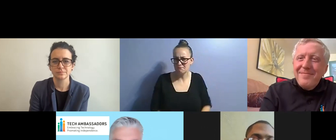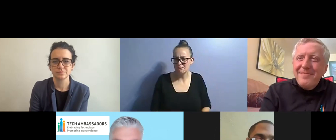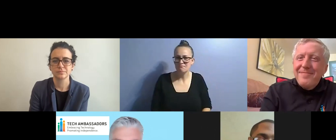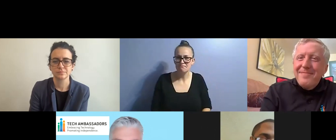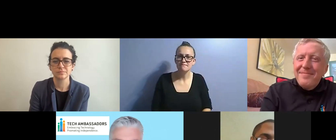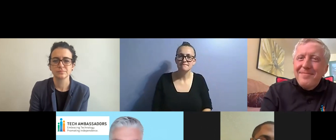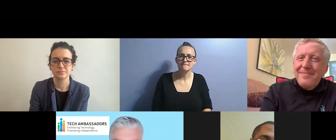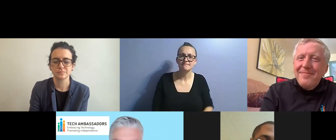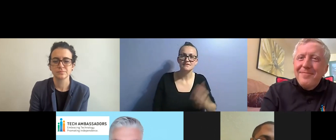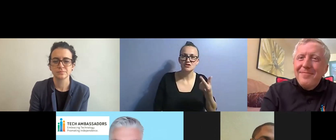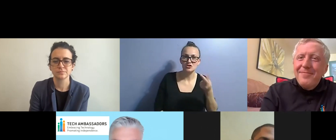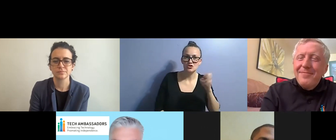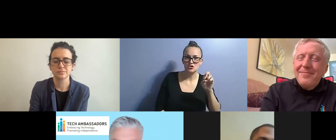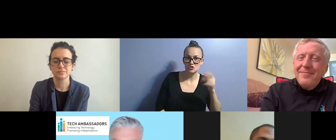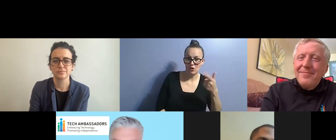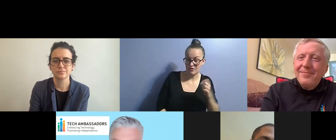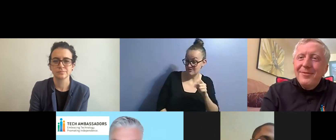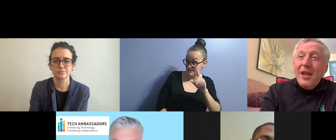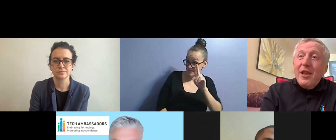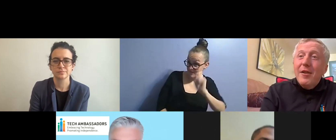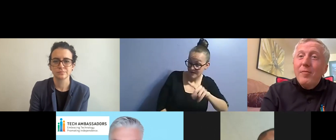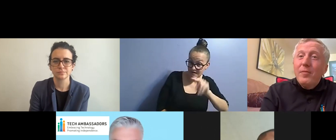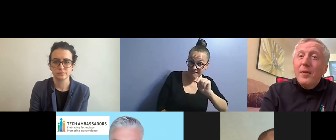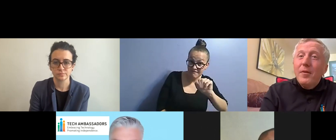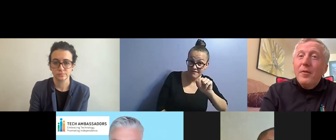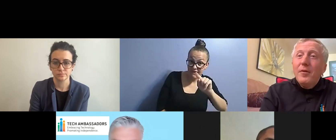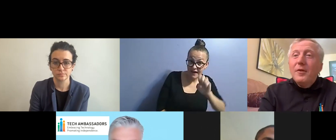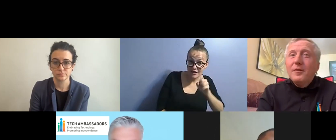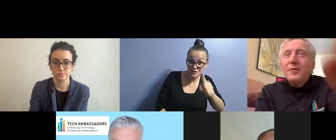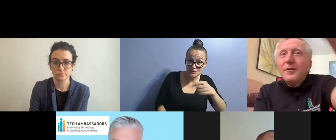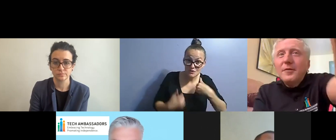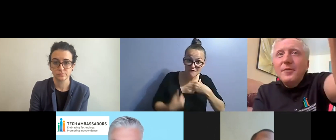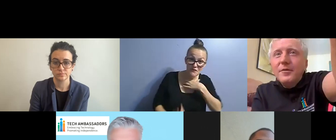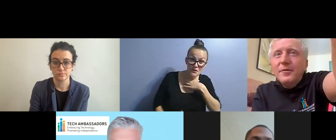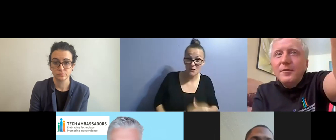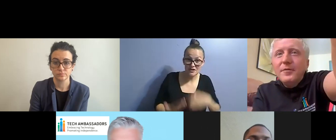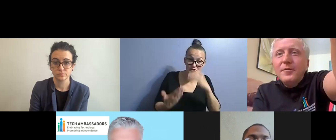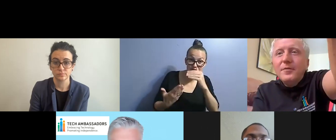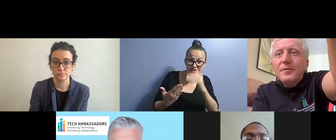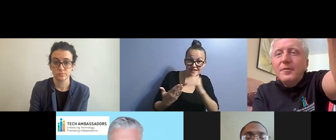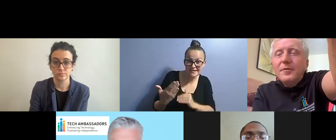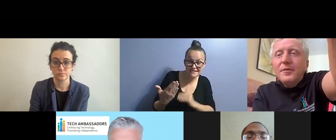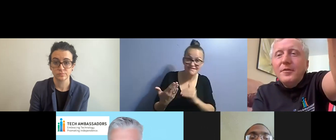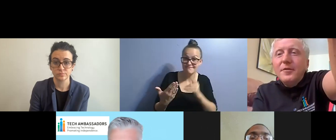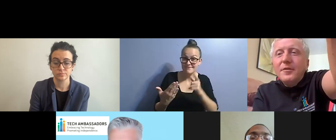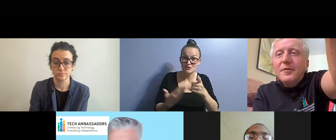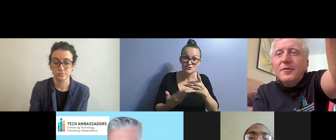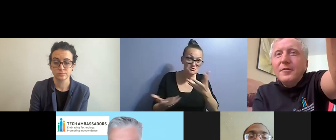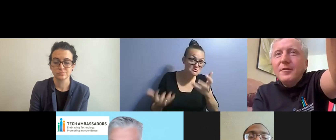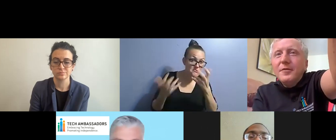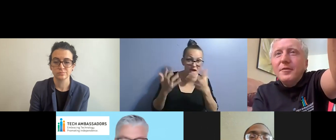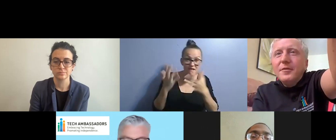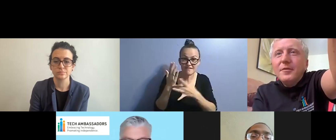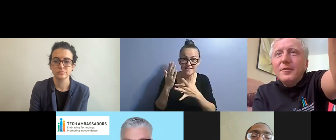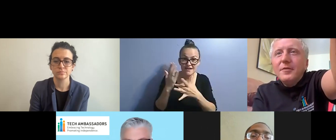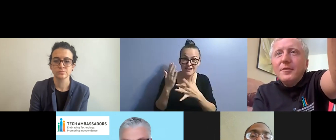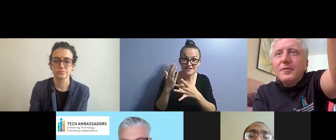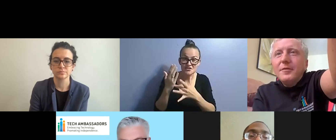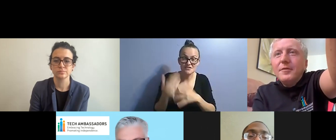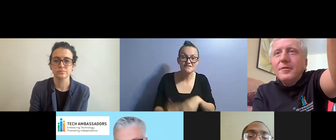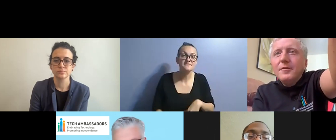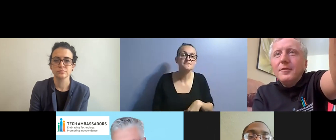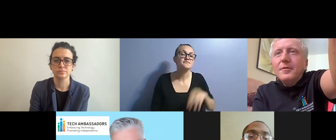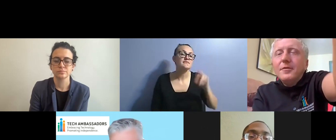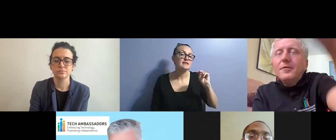Nate, what do you got a wish list? If you could wish some technologies into I think for my